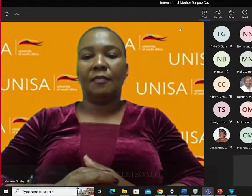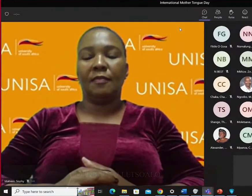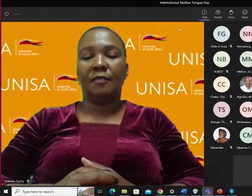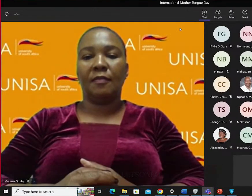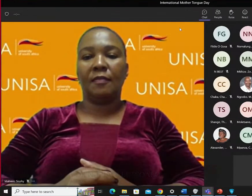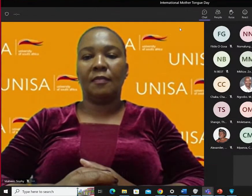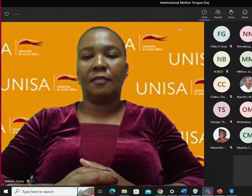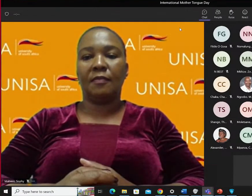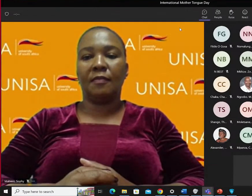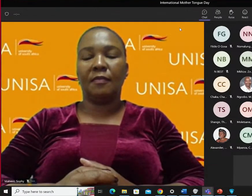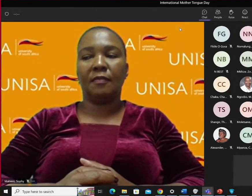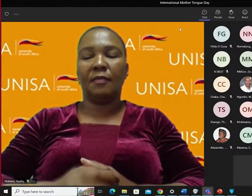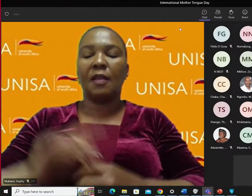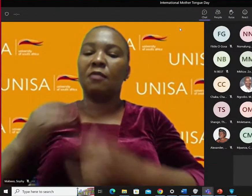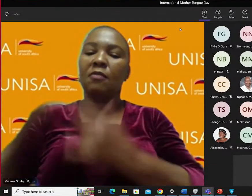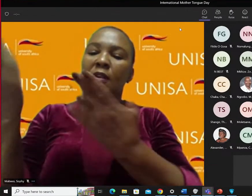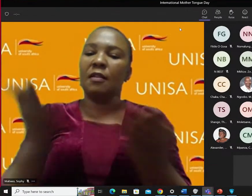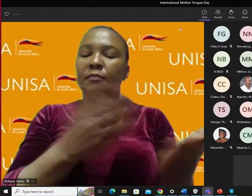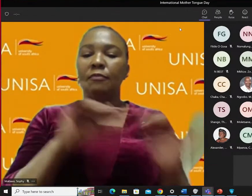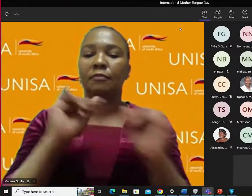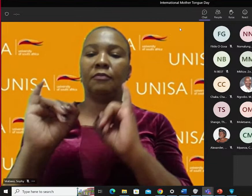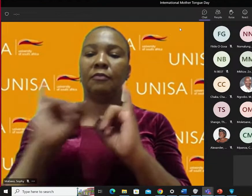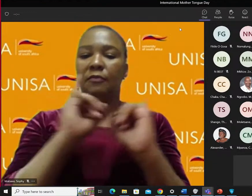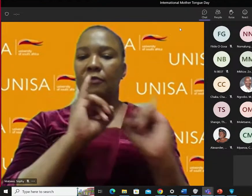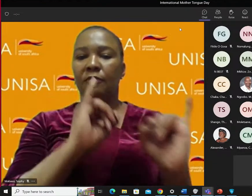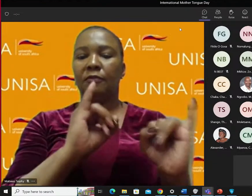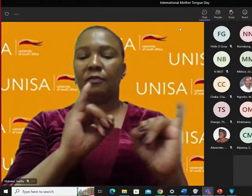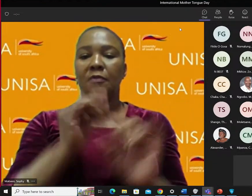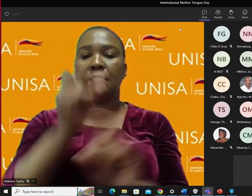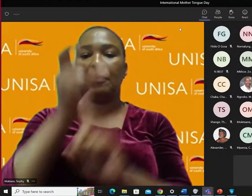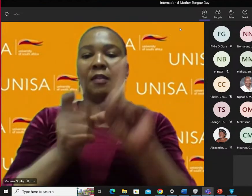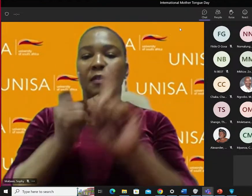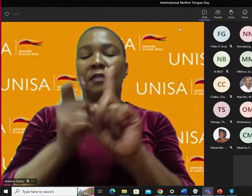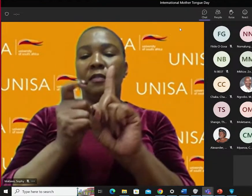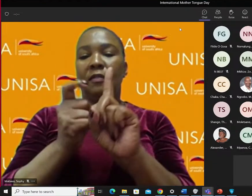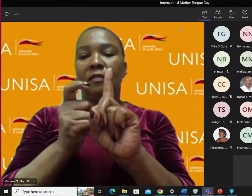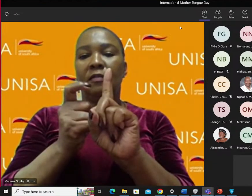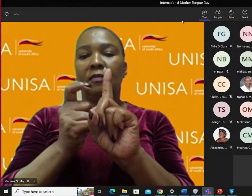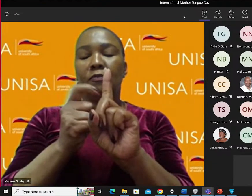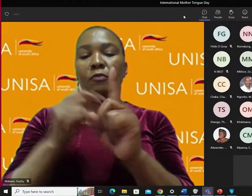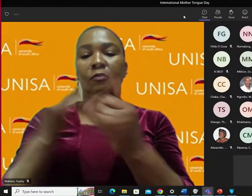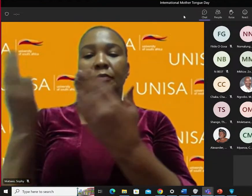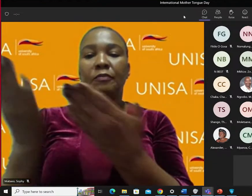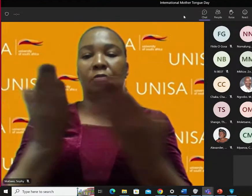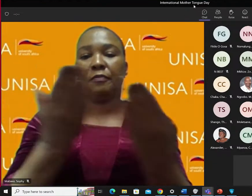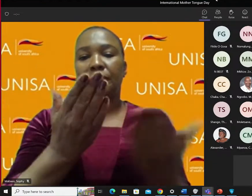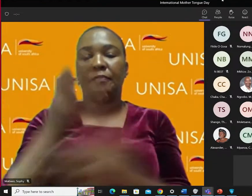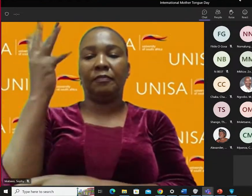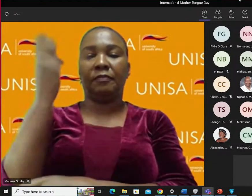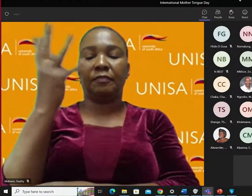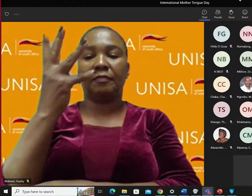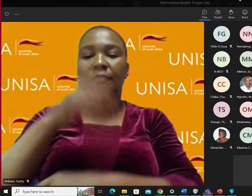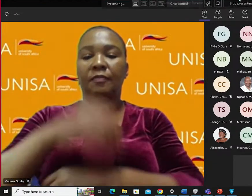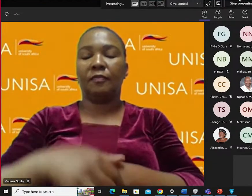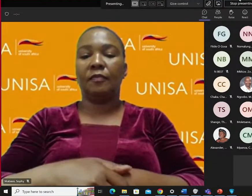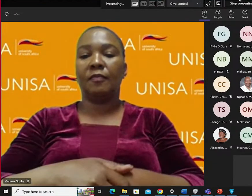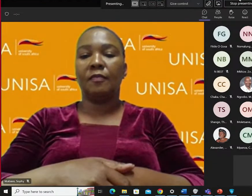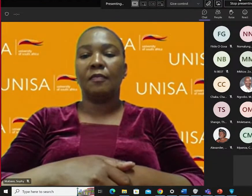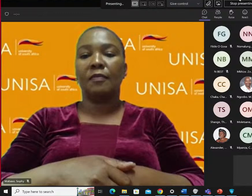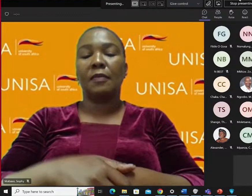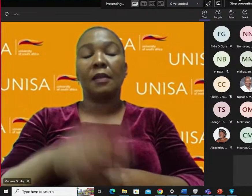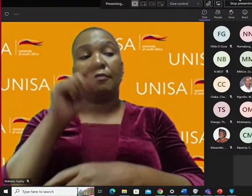It's just to come and introduce the person who's going to make the welcome address. And they are going to